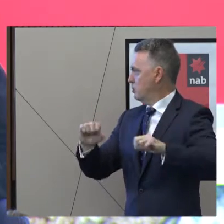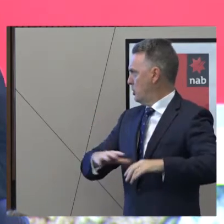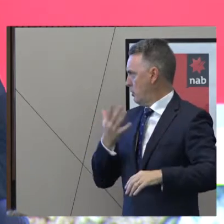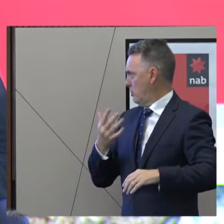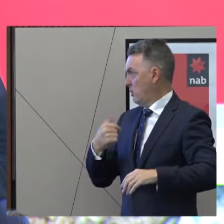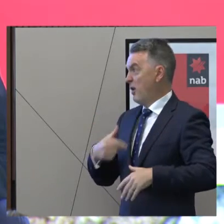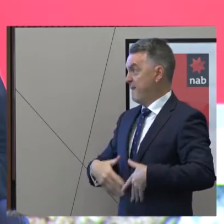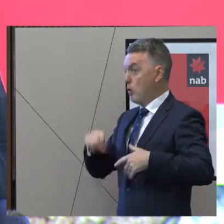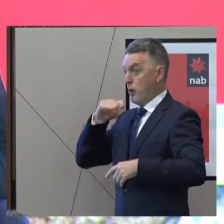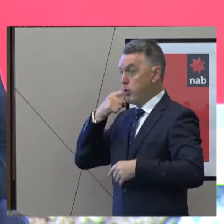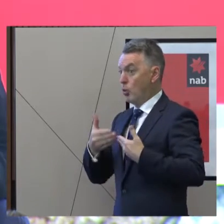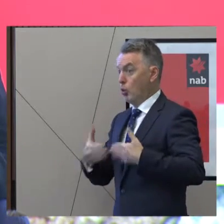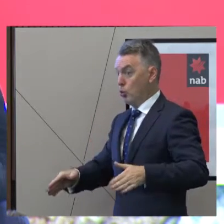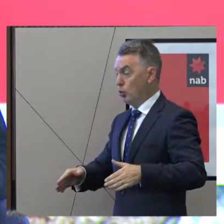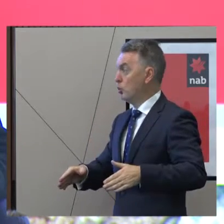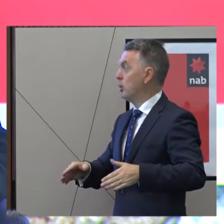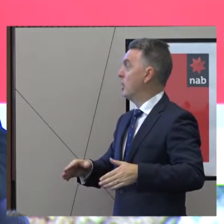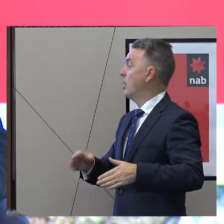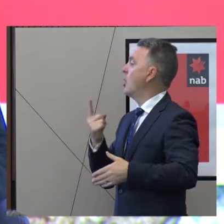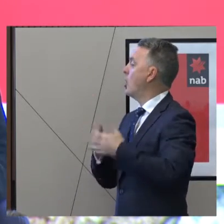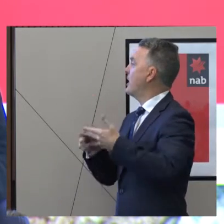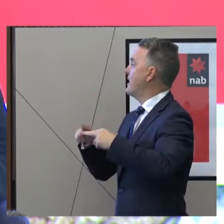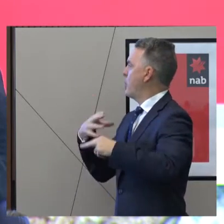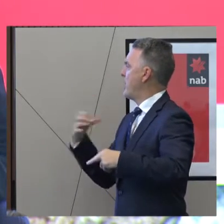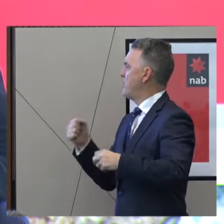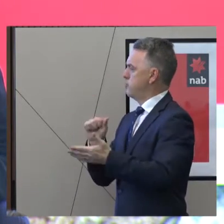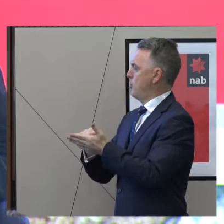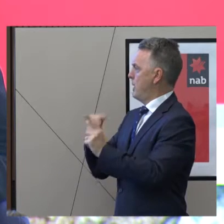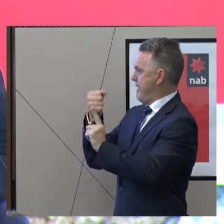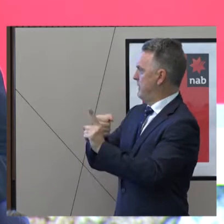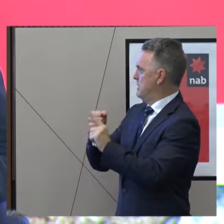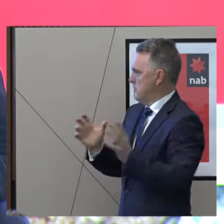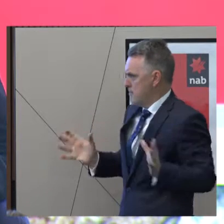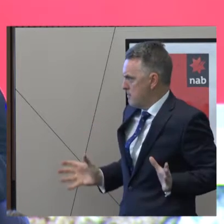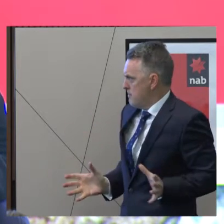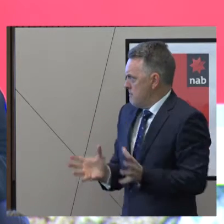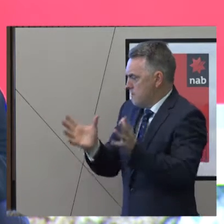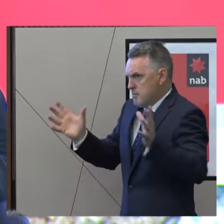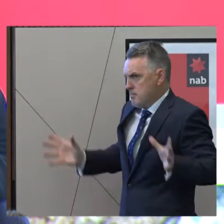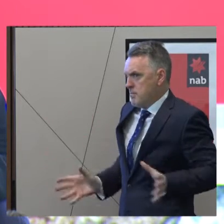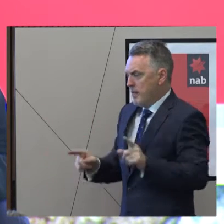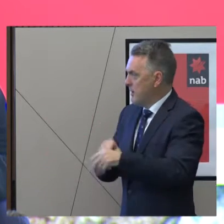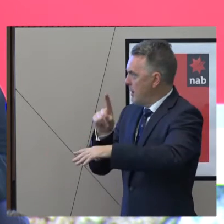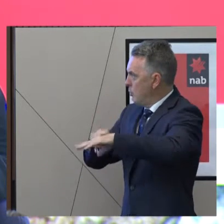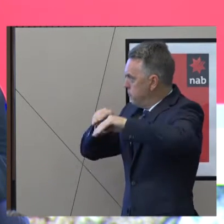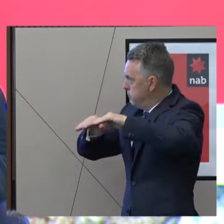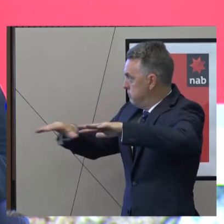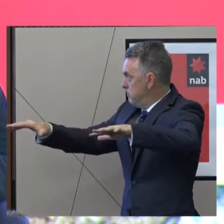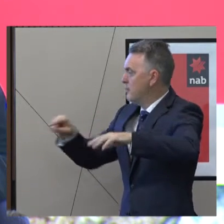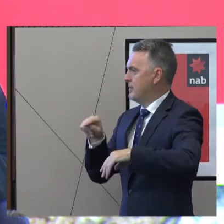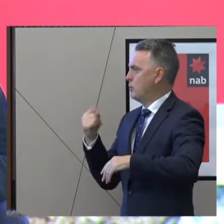will lose it unless there's some pretty clear advocacy around it. So that's an area that we're really wanting